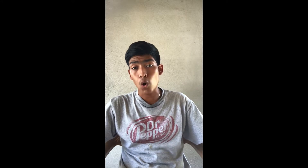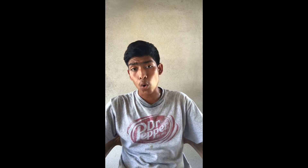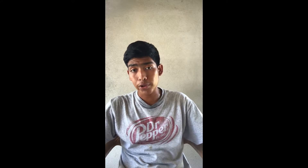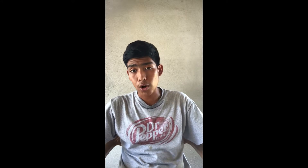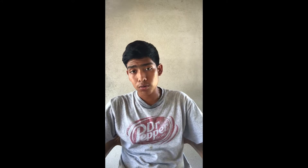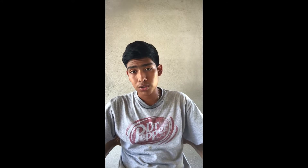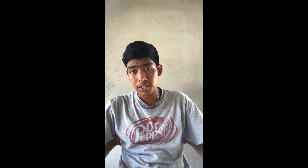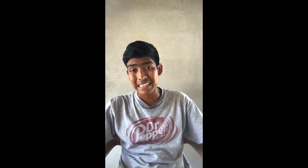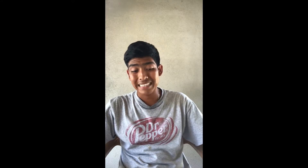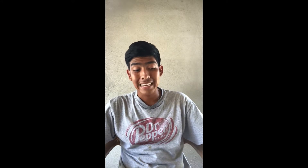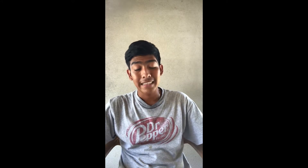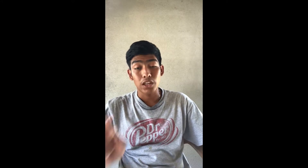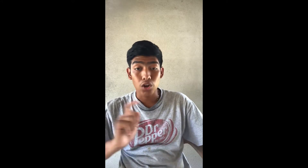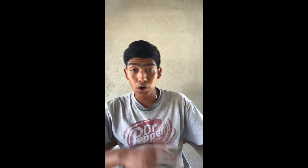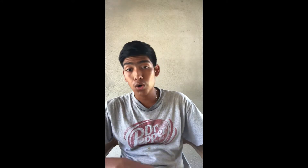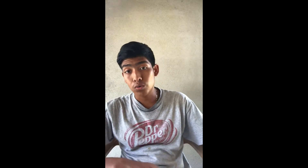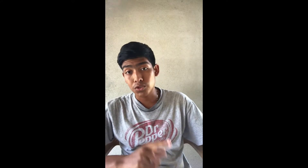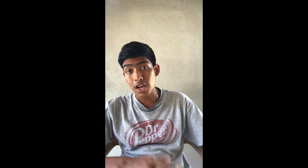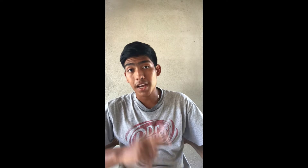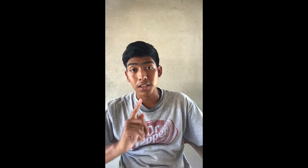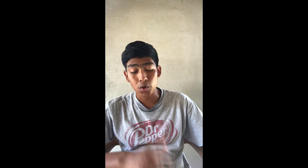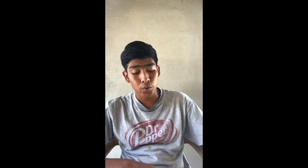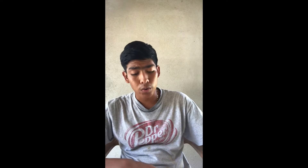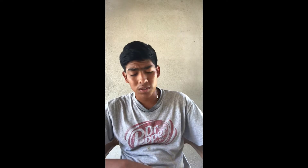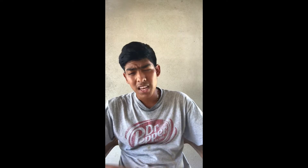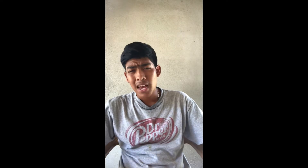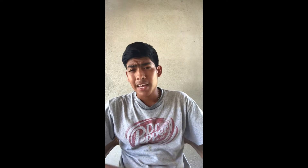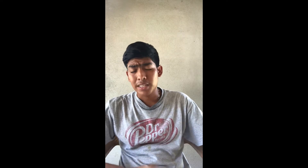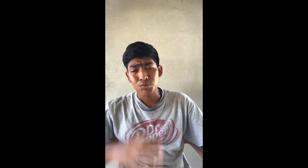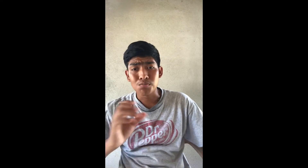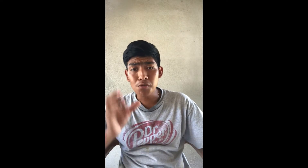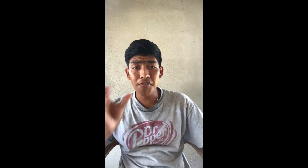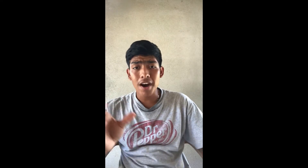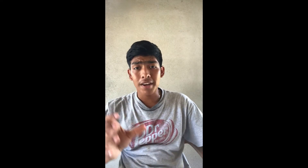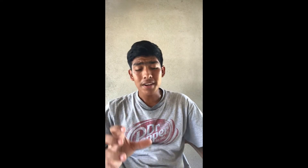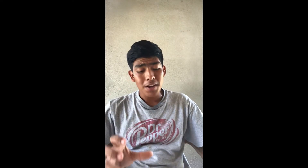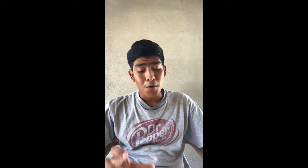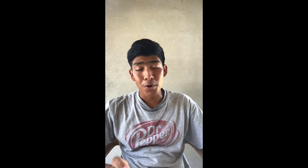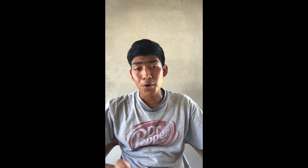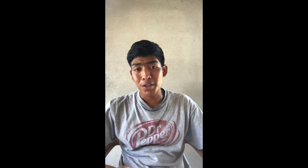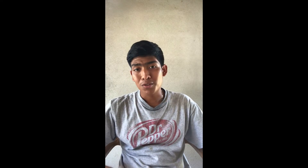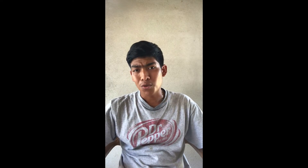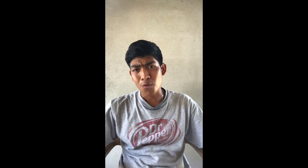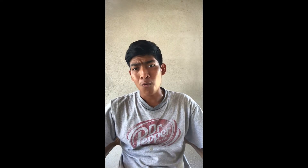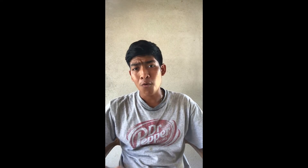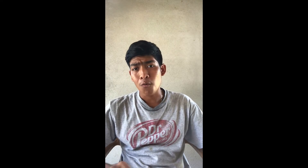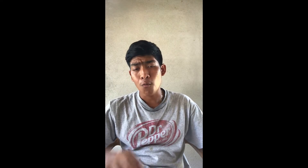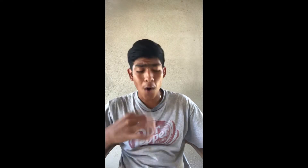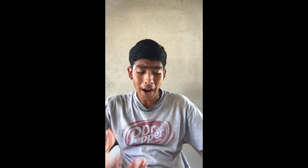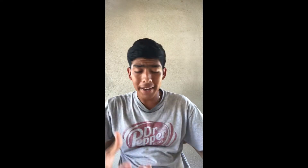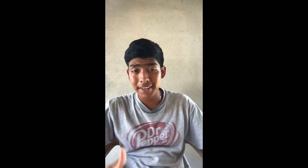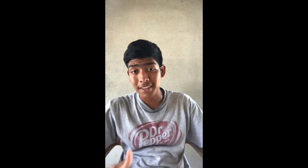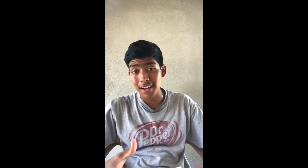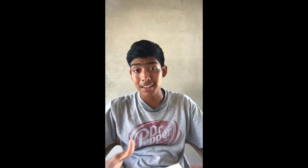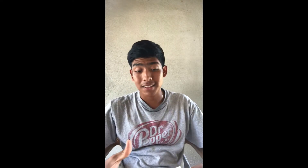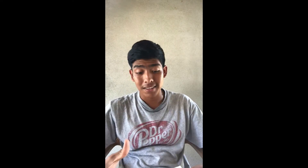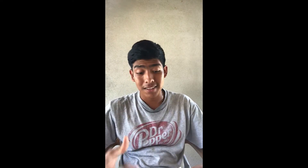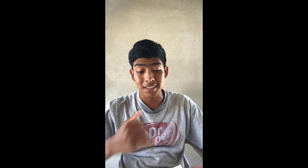Goat House. The girl who sang in the goat house. And as we move on, we're going to know why it got its